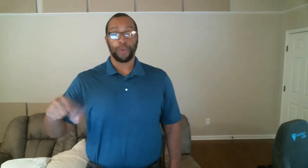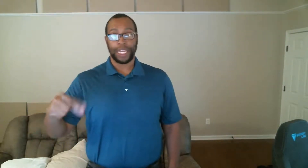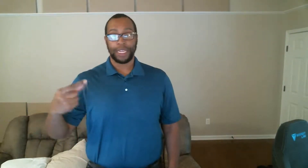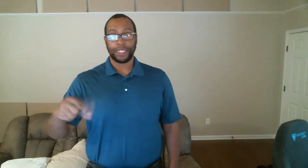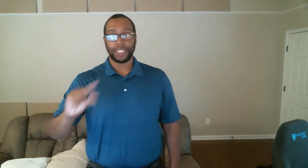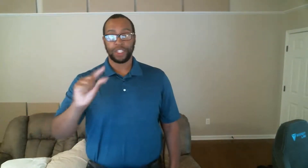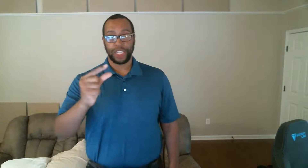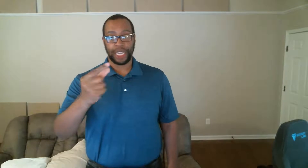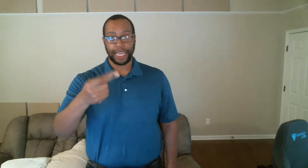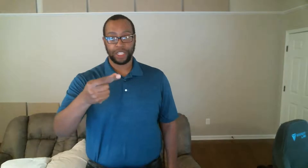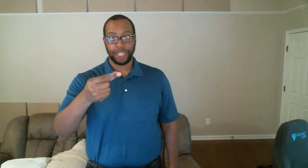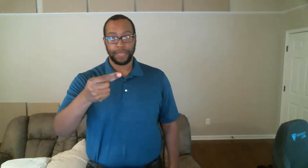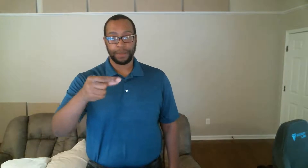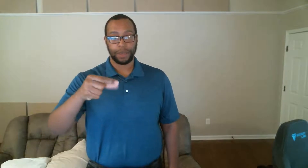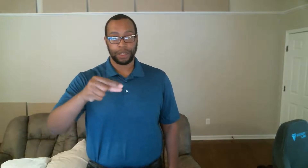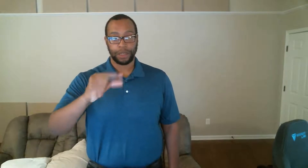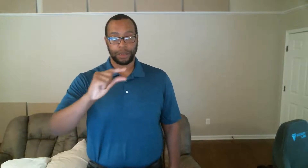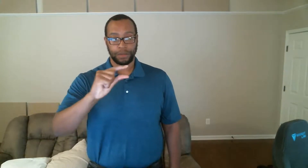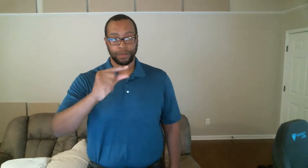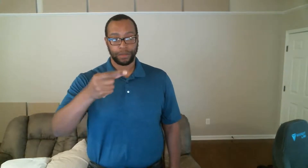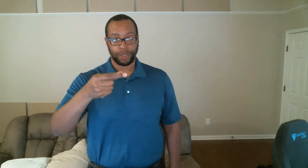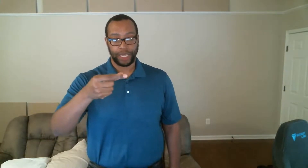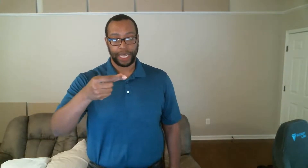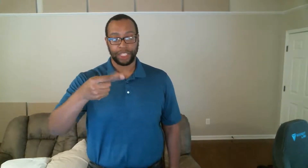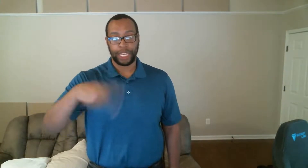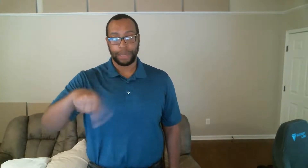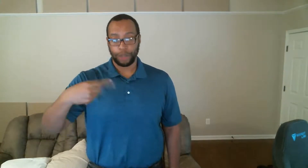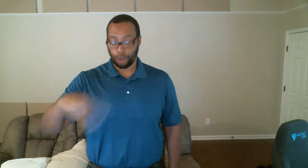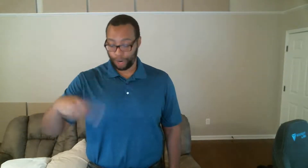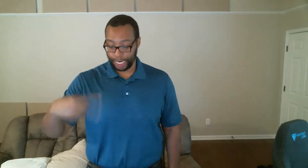Green is a G hand shape. G hand shape, green.